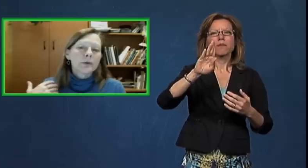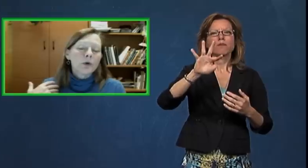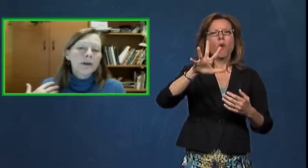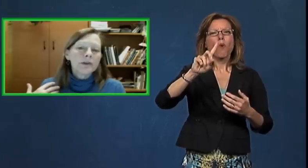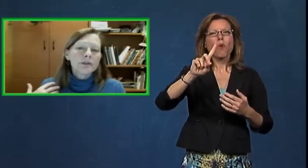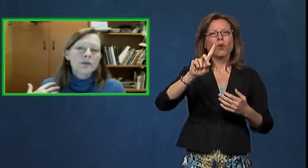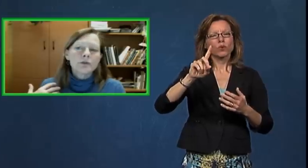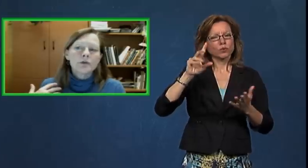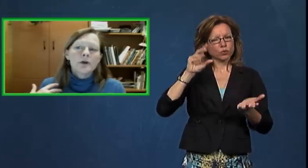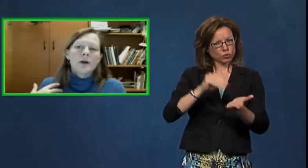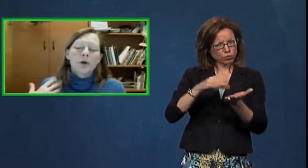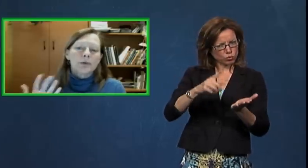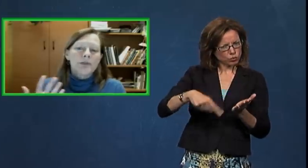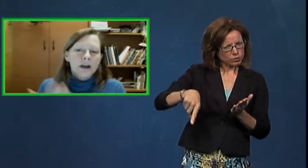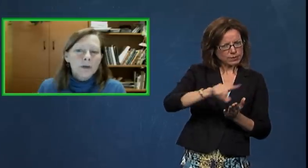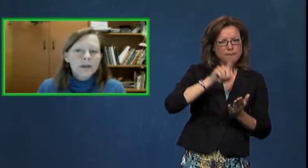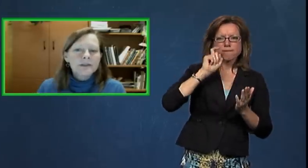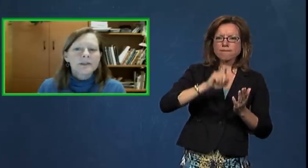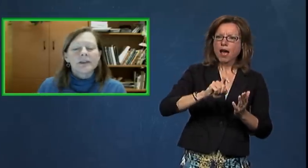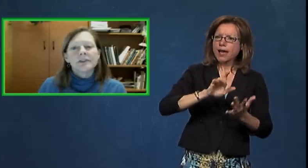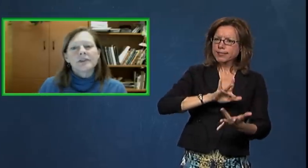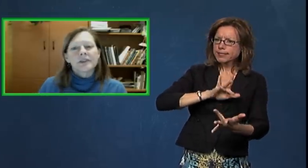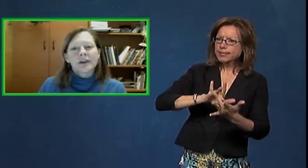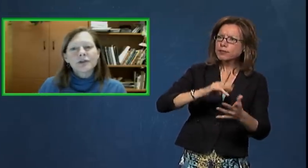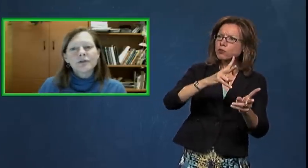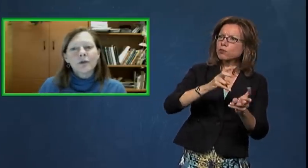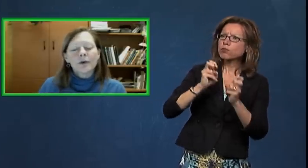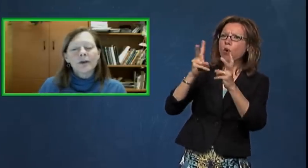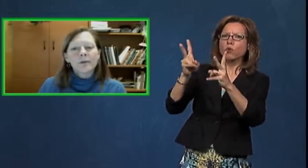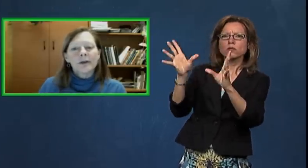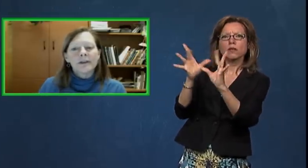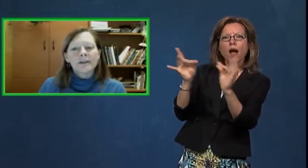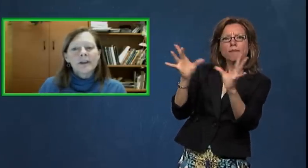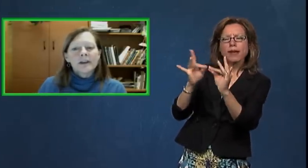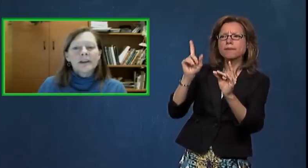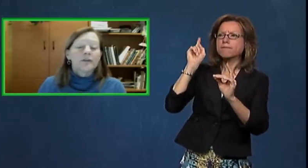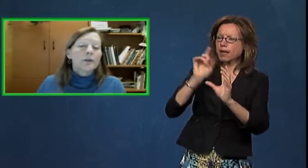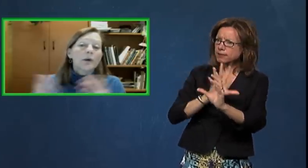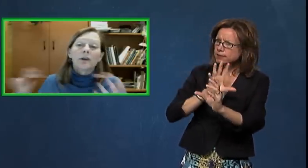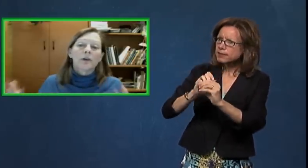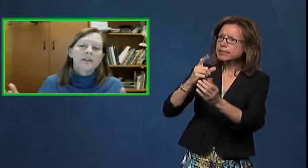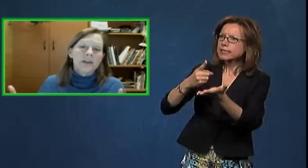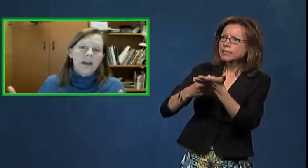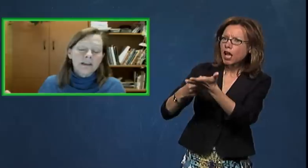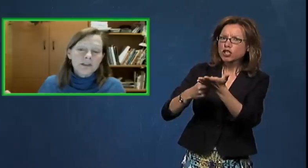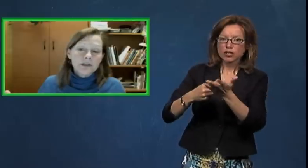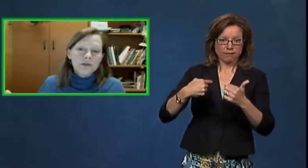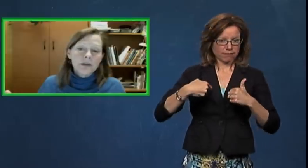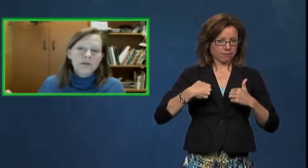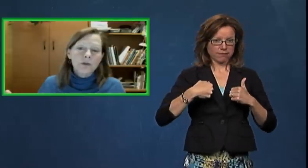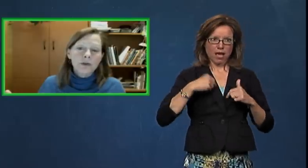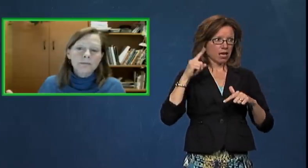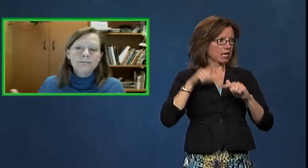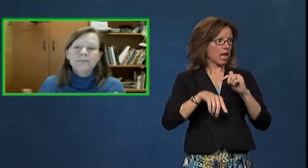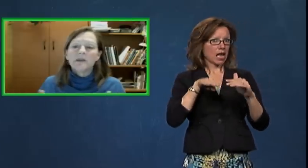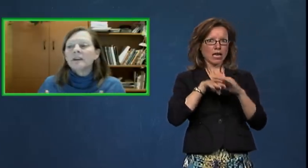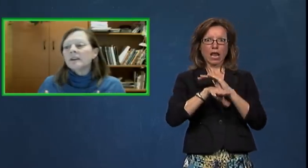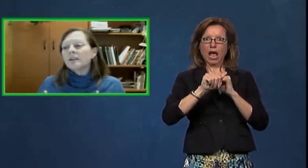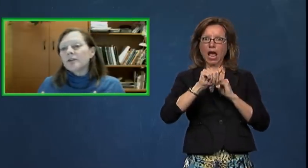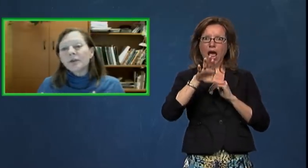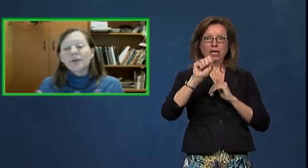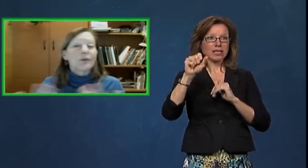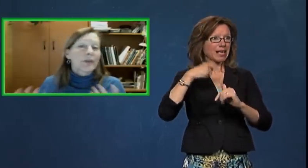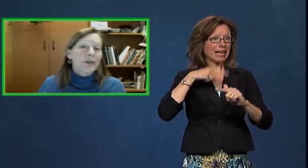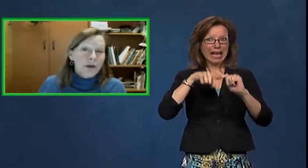are required to post comments in a discussion forum. And if you aren't granted access to that forum,